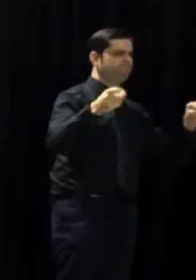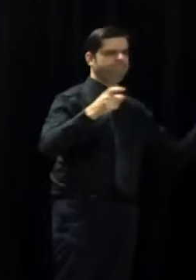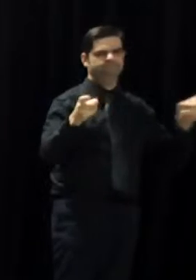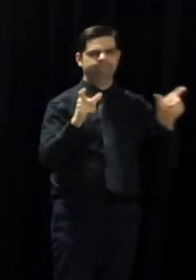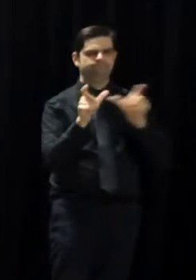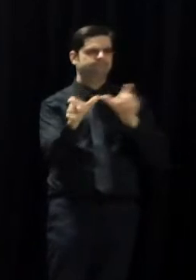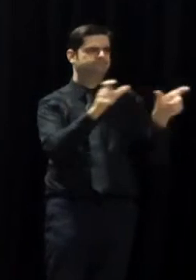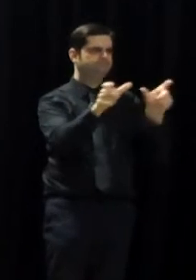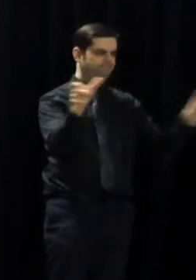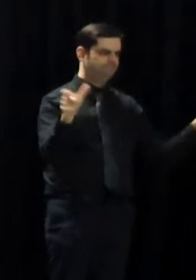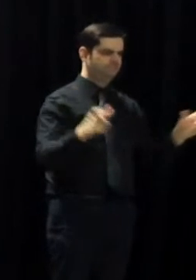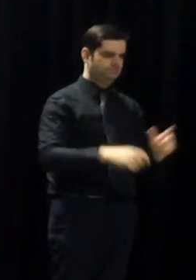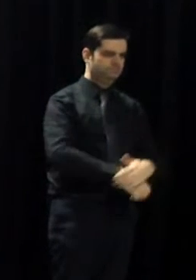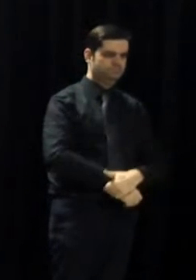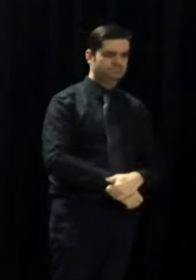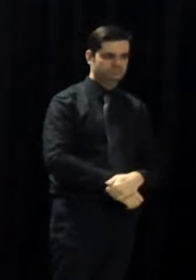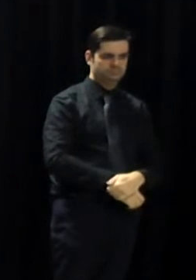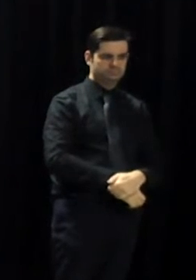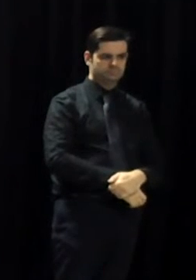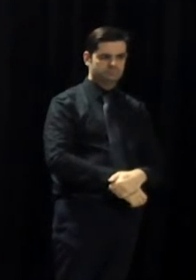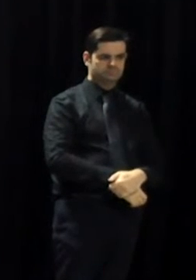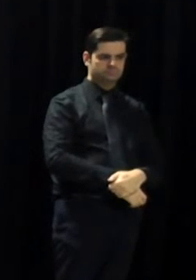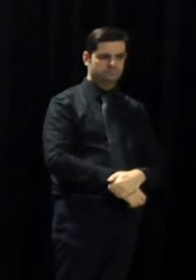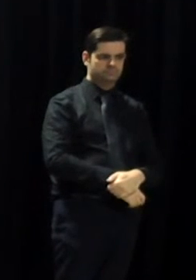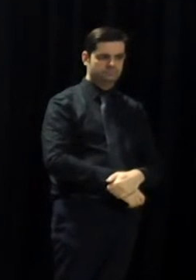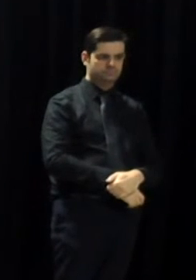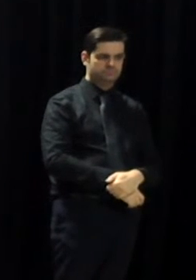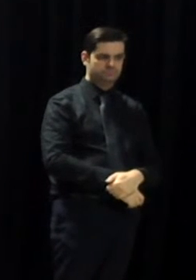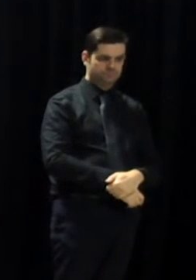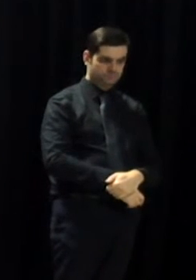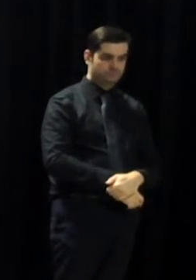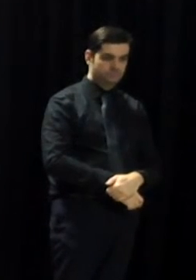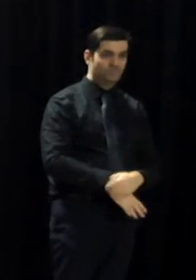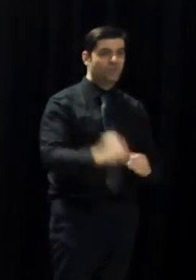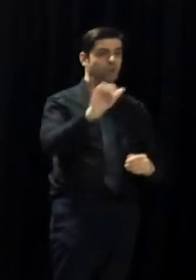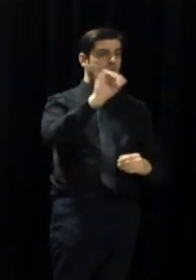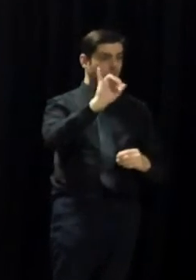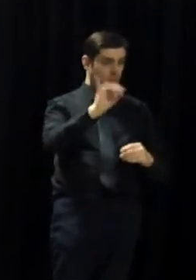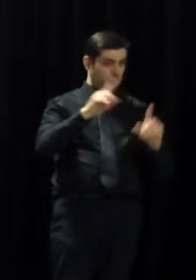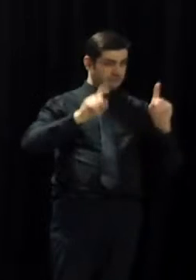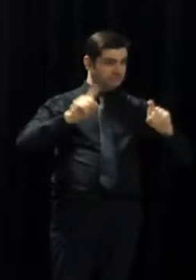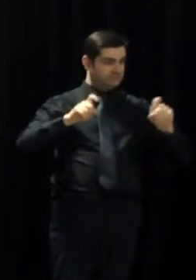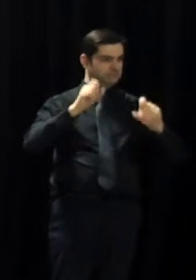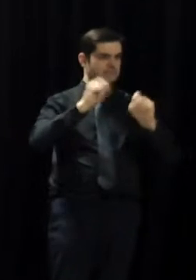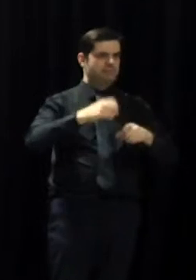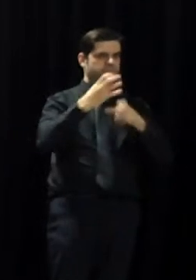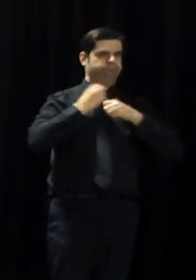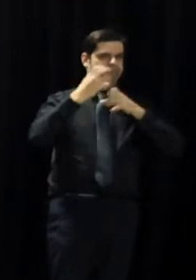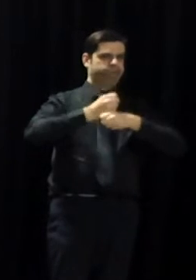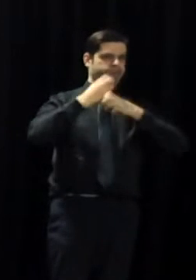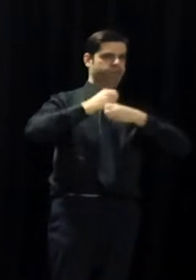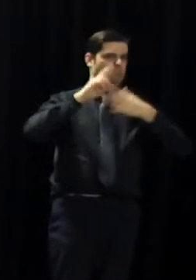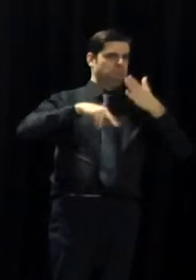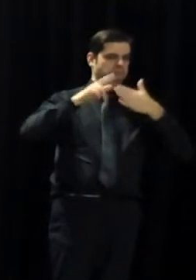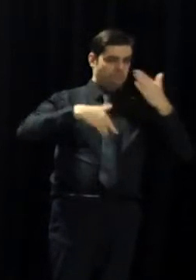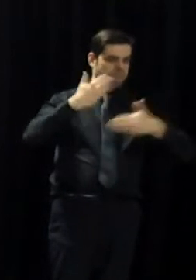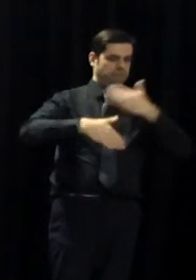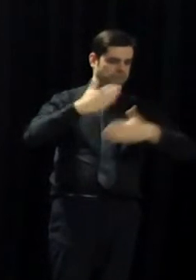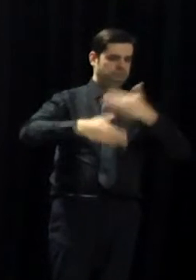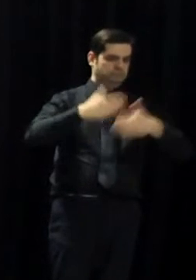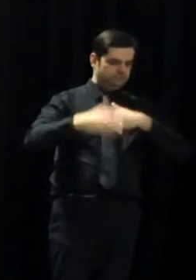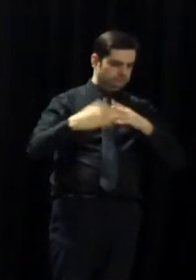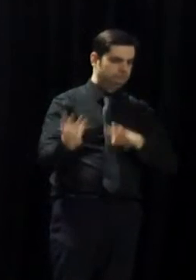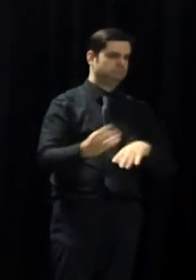turn times are better than the national labs at this point due to the pressure throughout the country. But it's working. We're finding